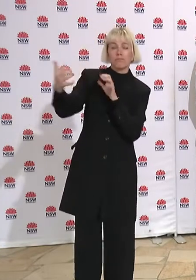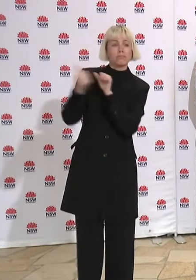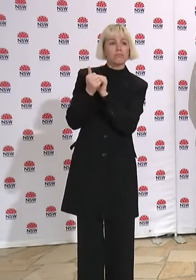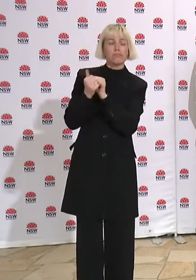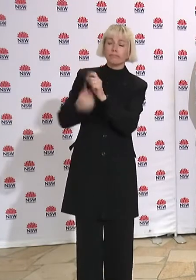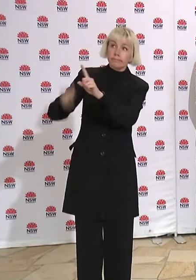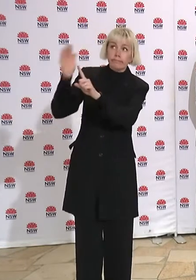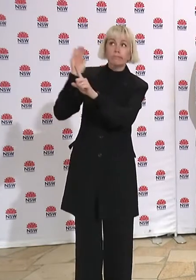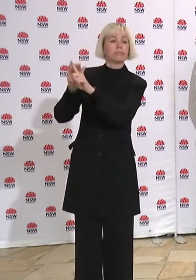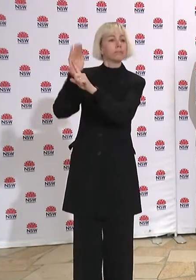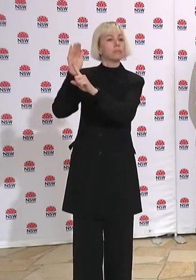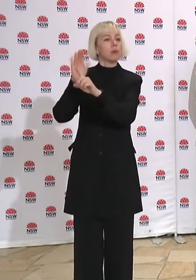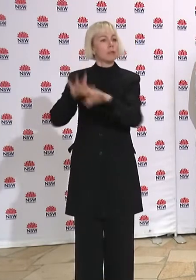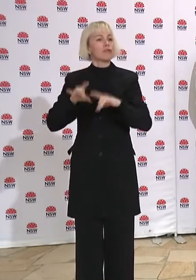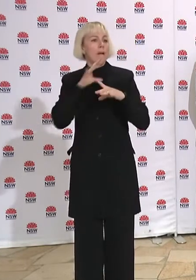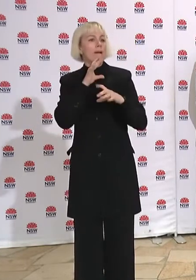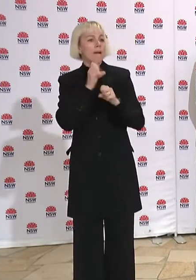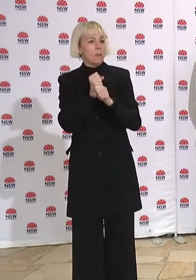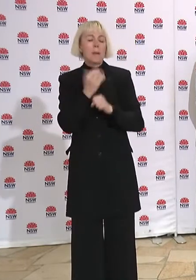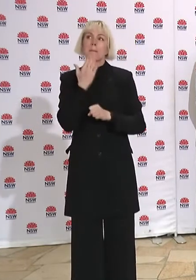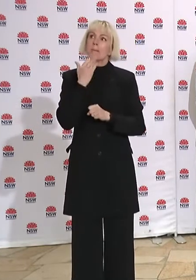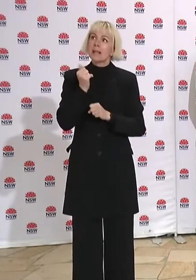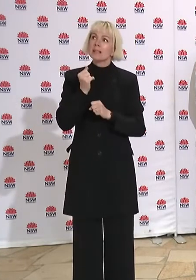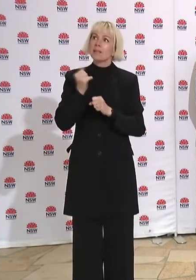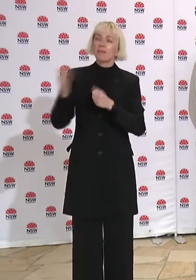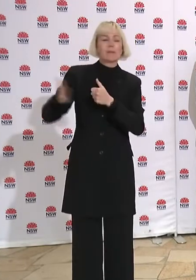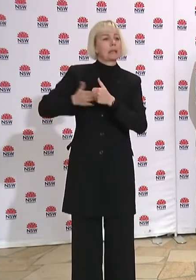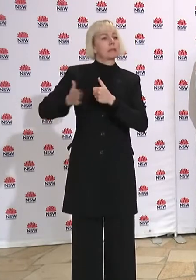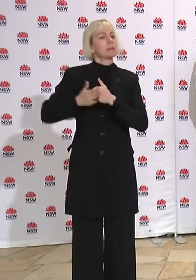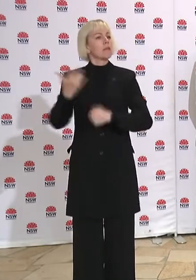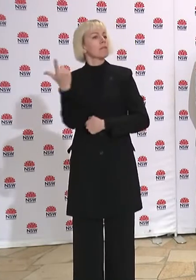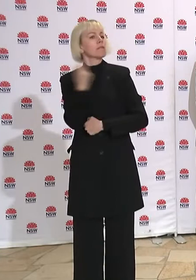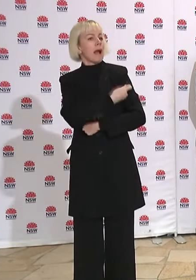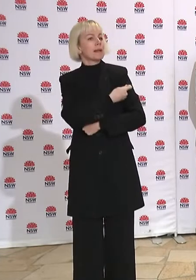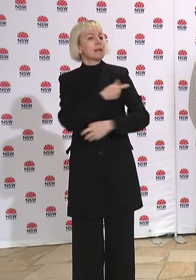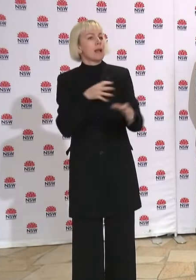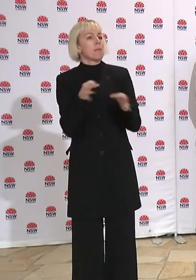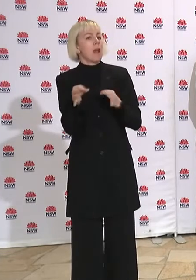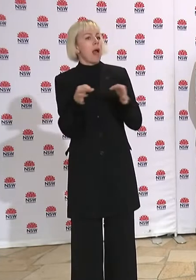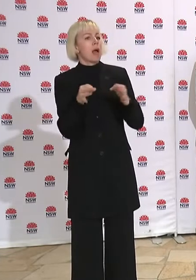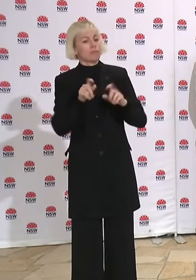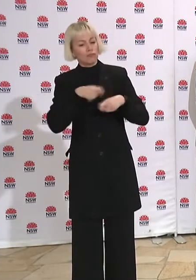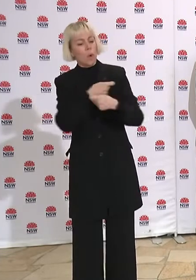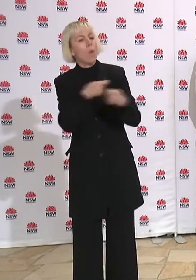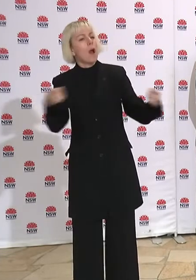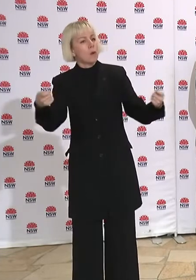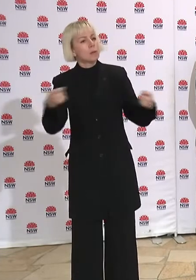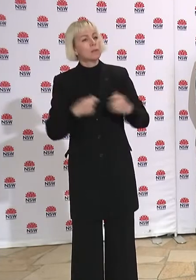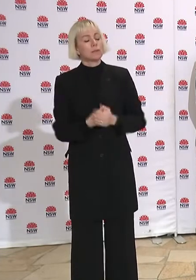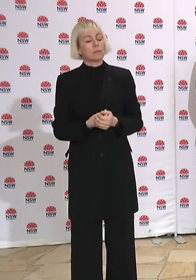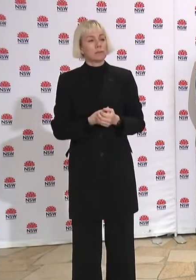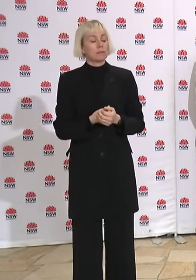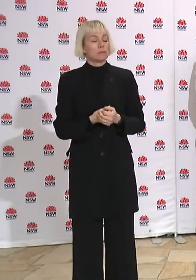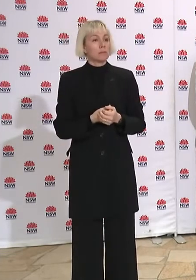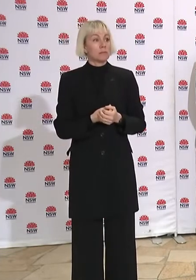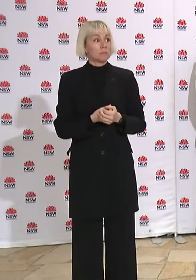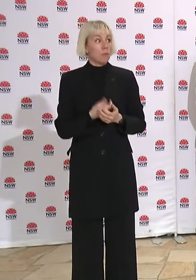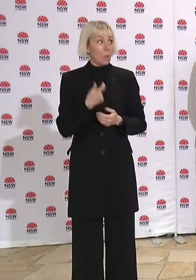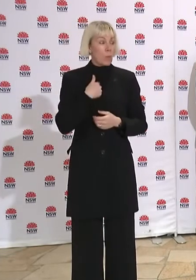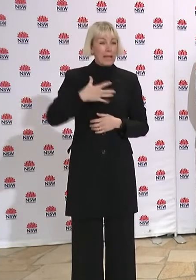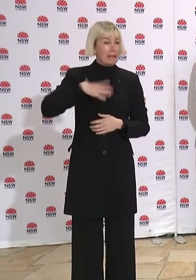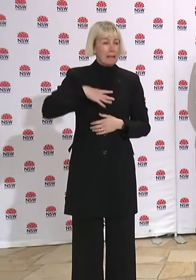refocus our national vaccination strategy. There is no doubt that if we want to contain this virus and stop